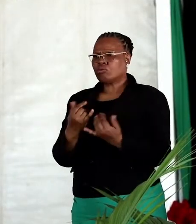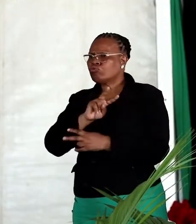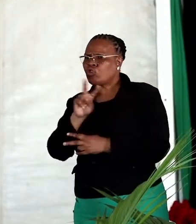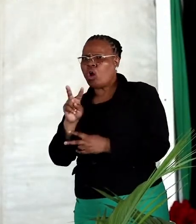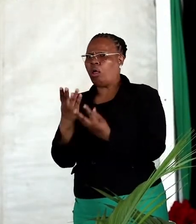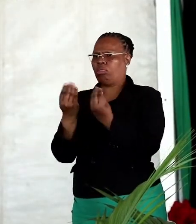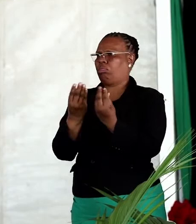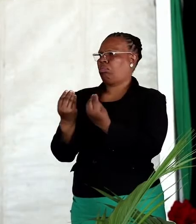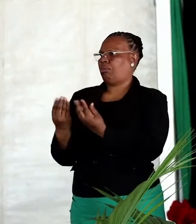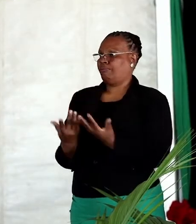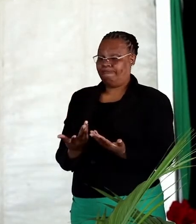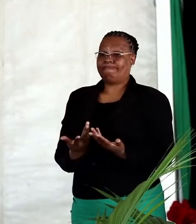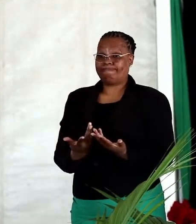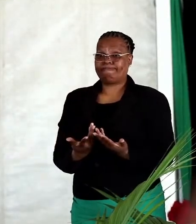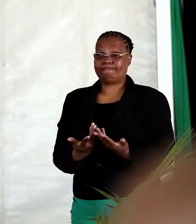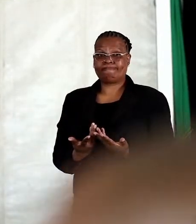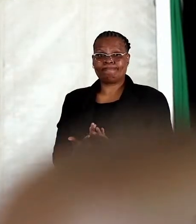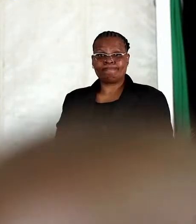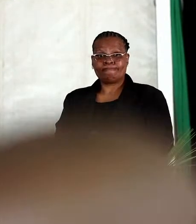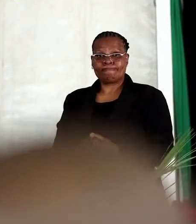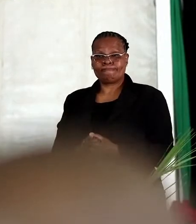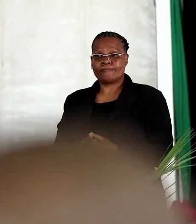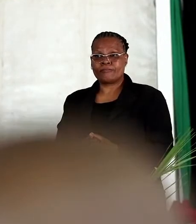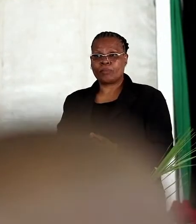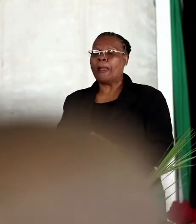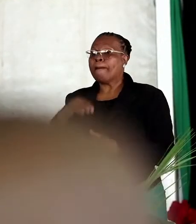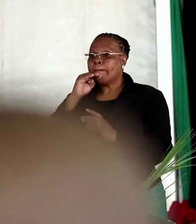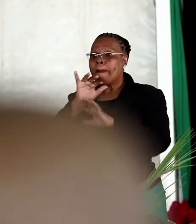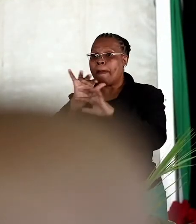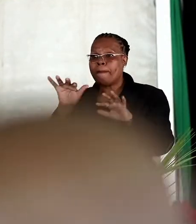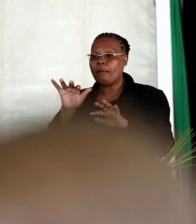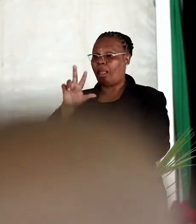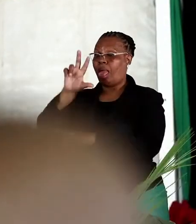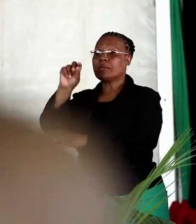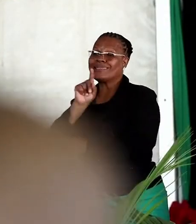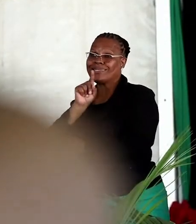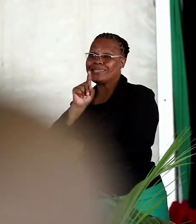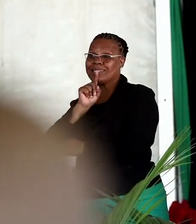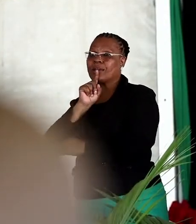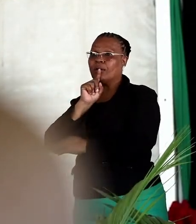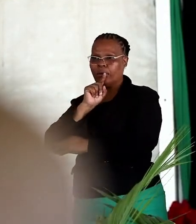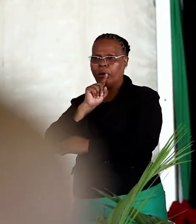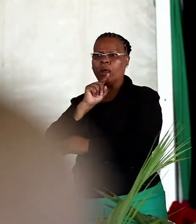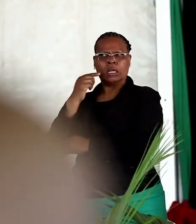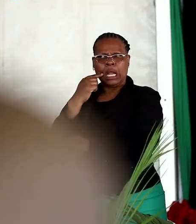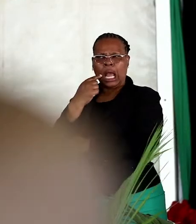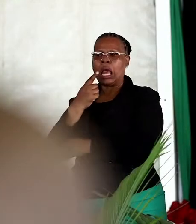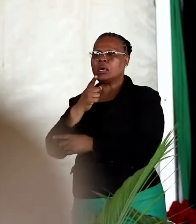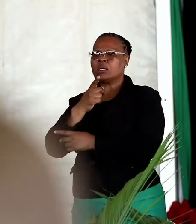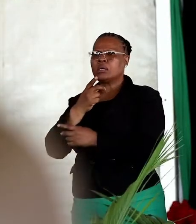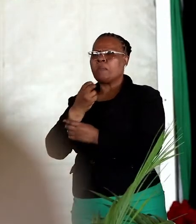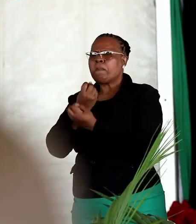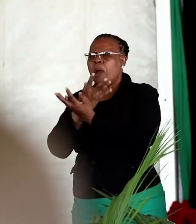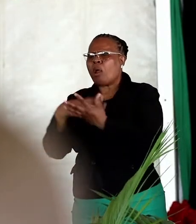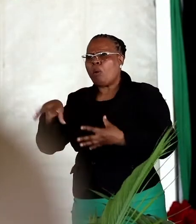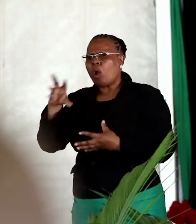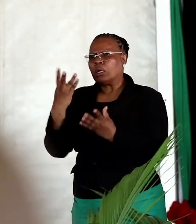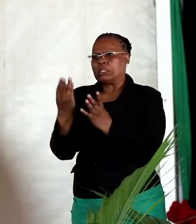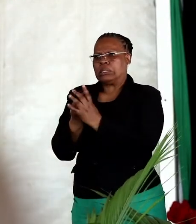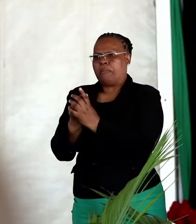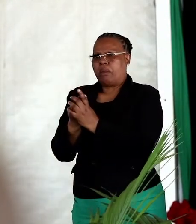The masses, 80,000 people, that's what the statistics is telling us.